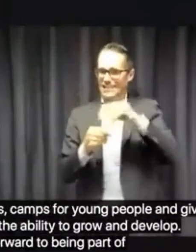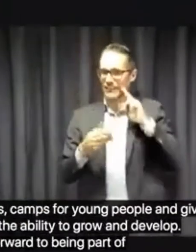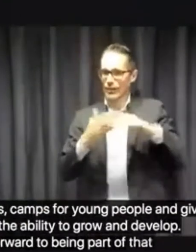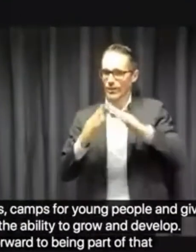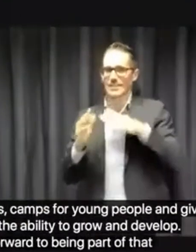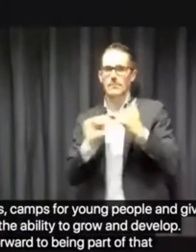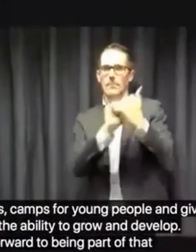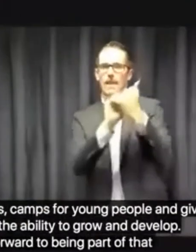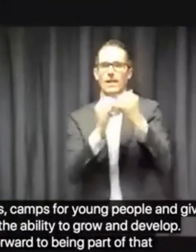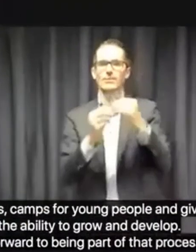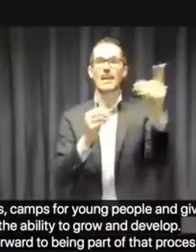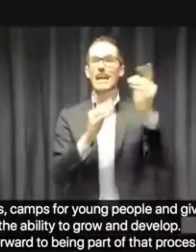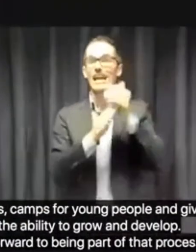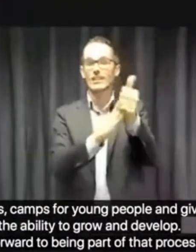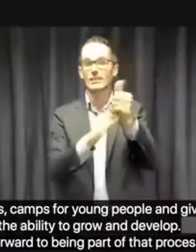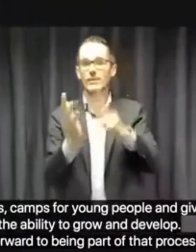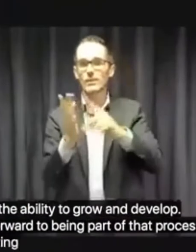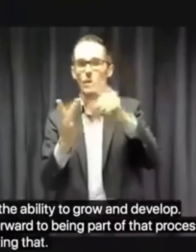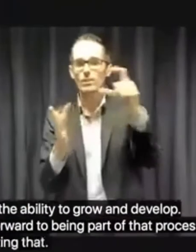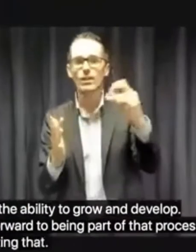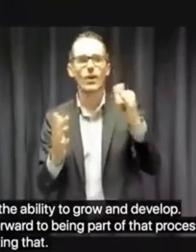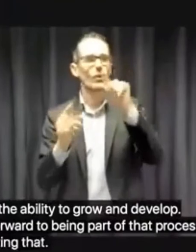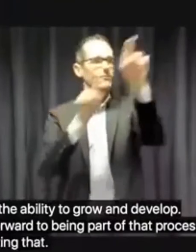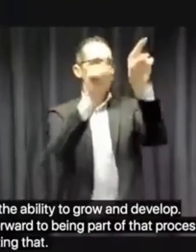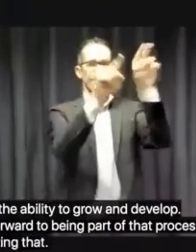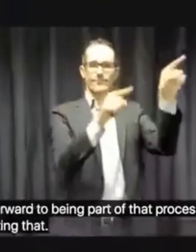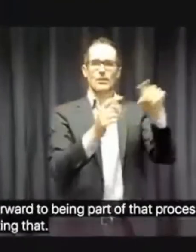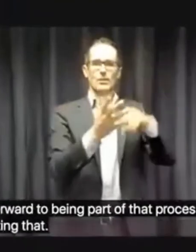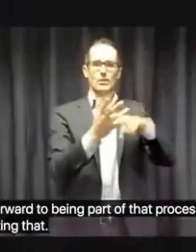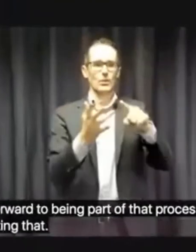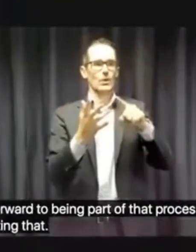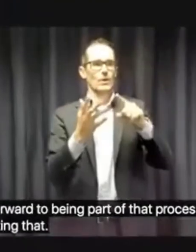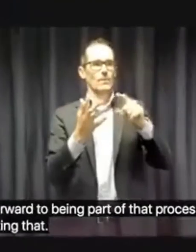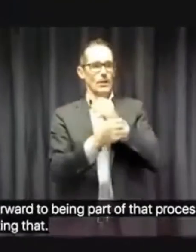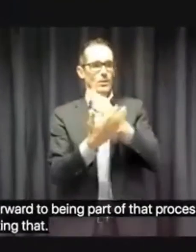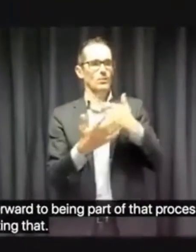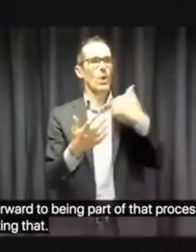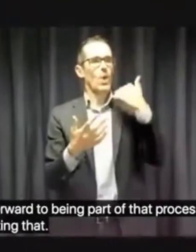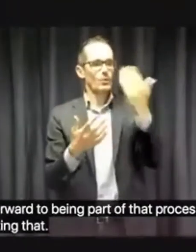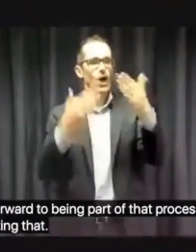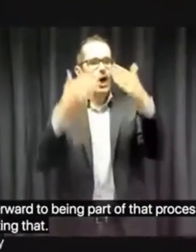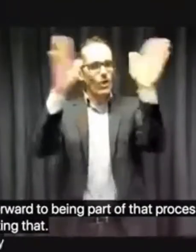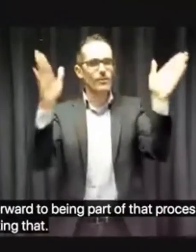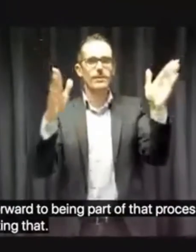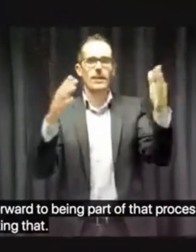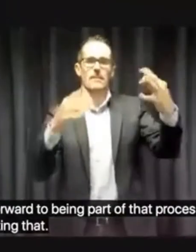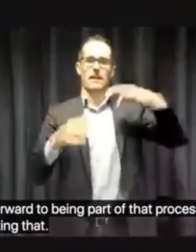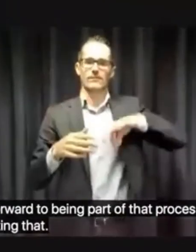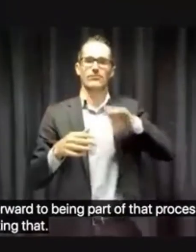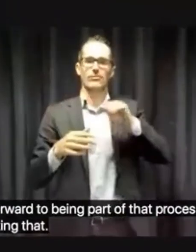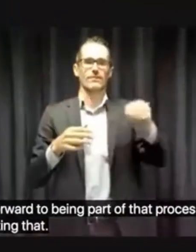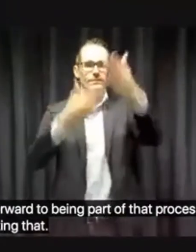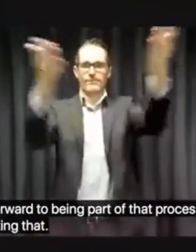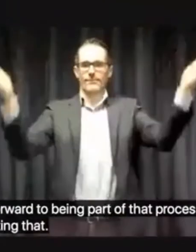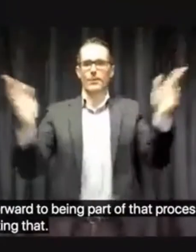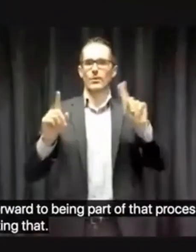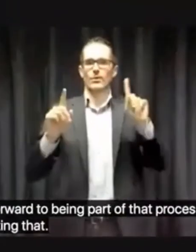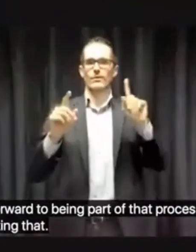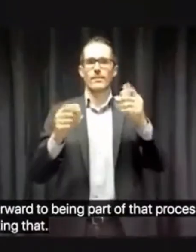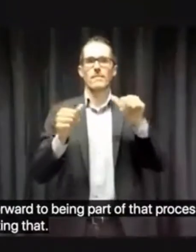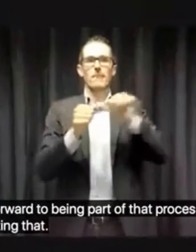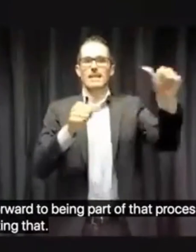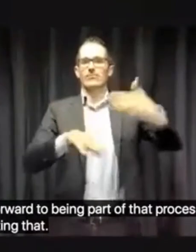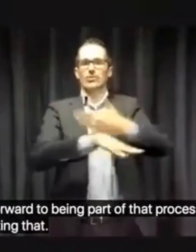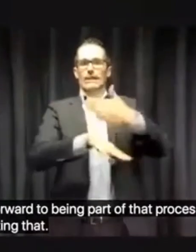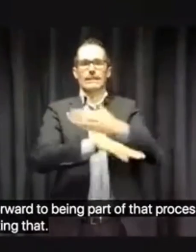Not only learning and development within the deaf community, we're partnering with Leadership Victoria and other external stakeholders to demonstrate that we're open and we